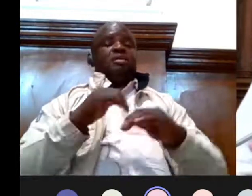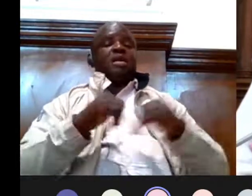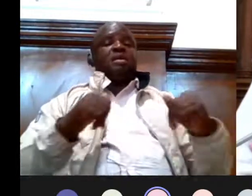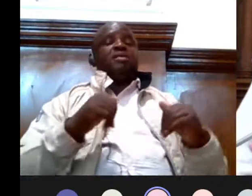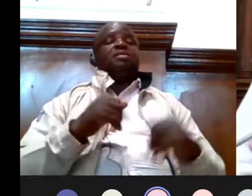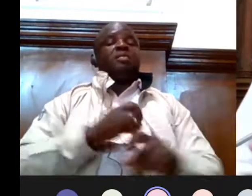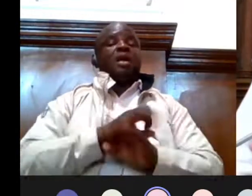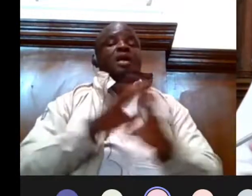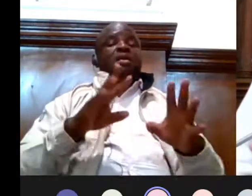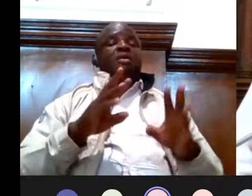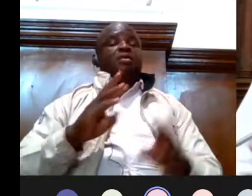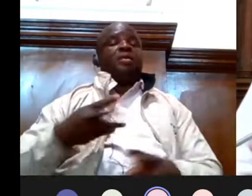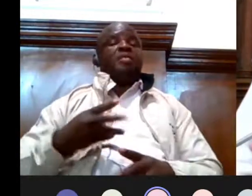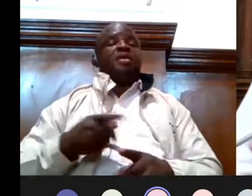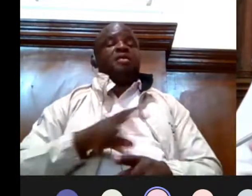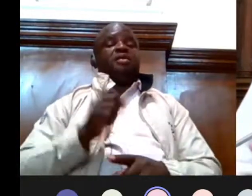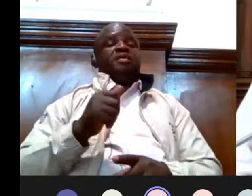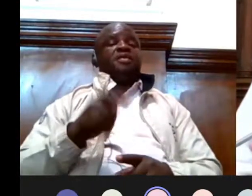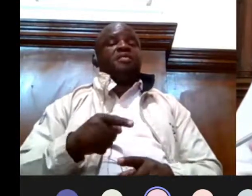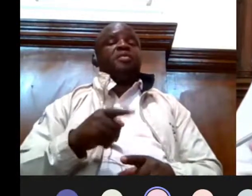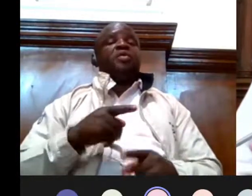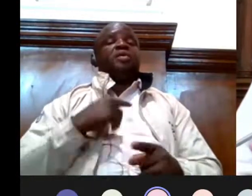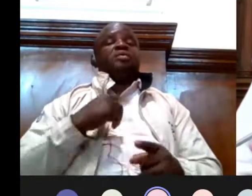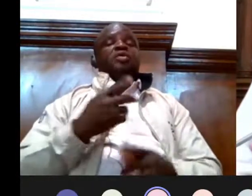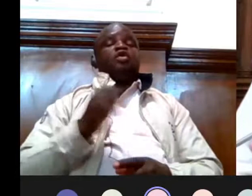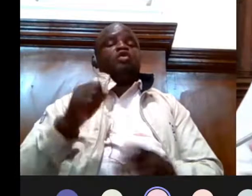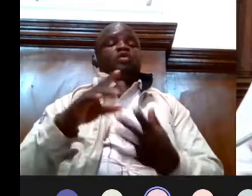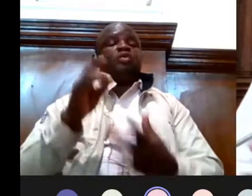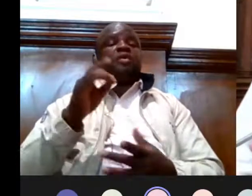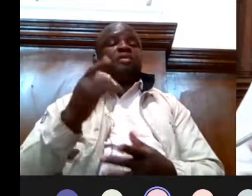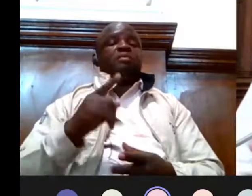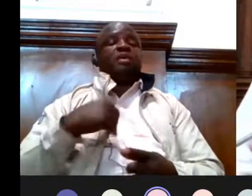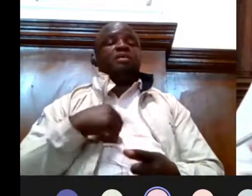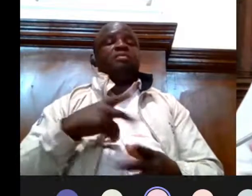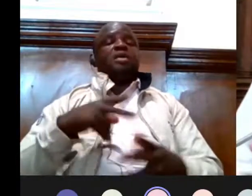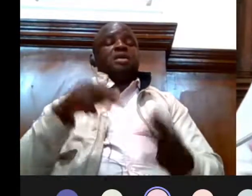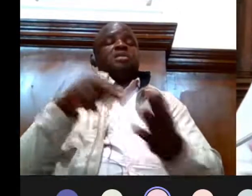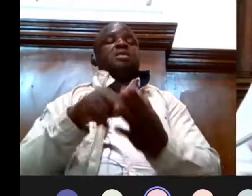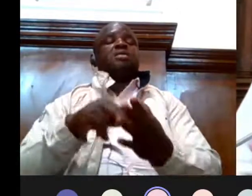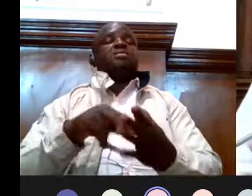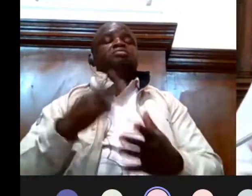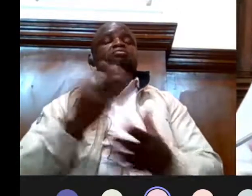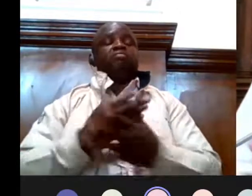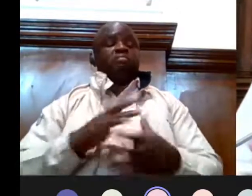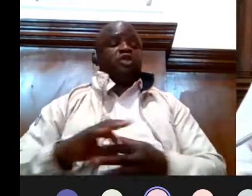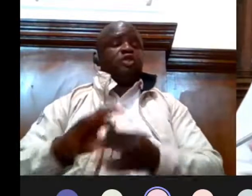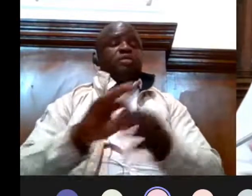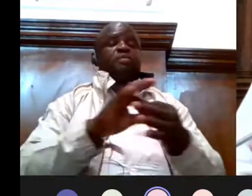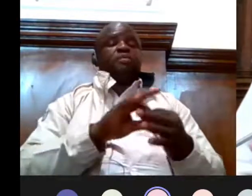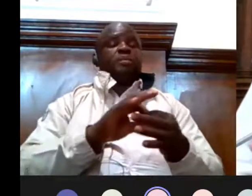Africa have no choice but to stand in solidarity with struggling and